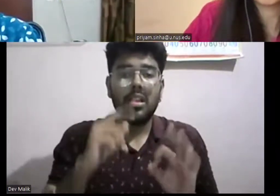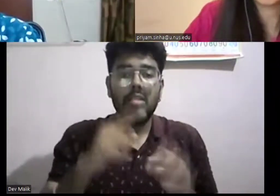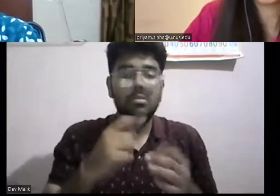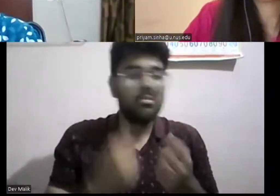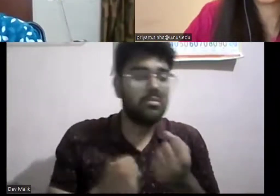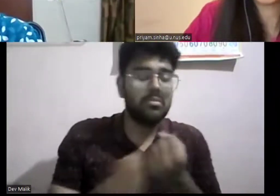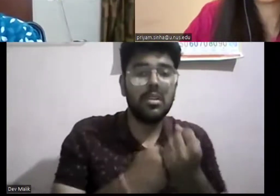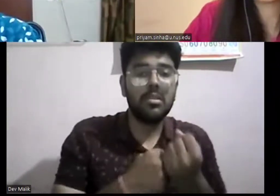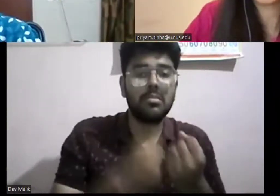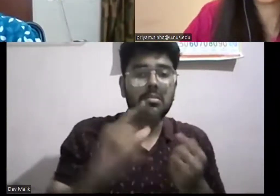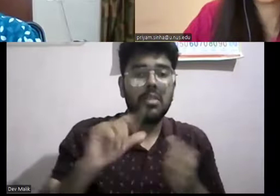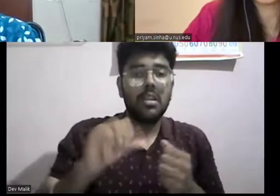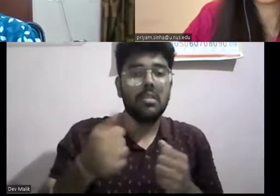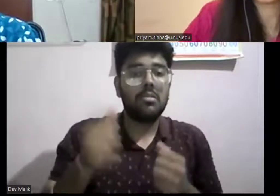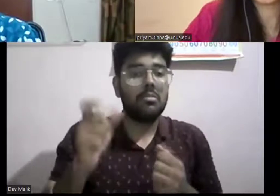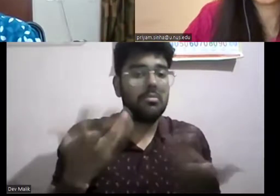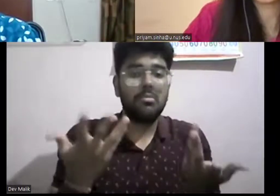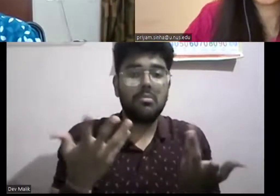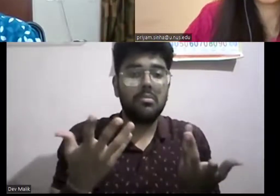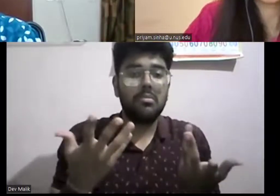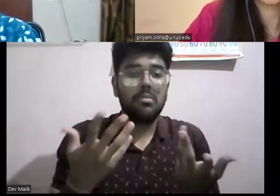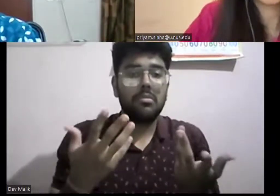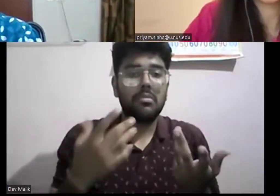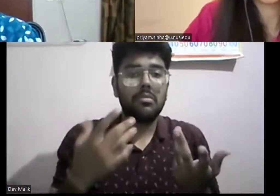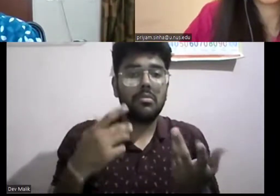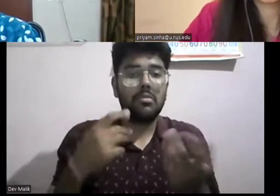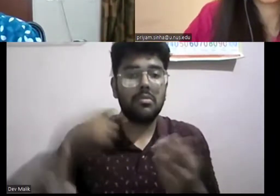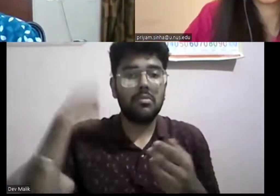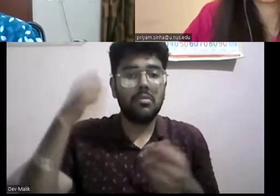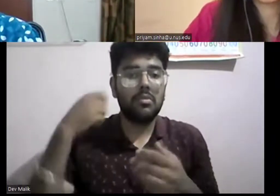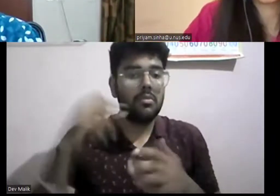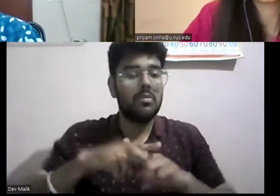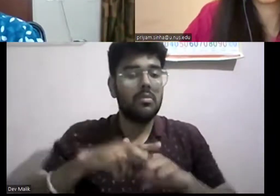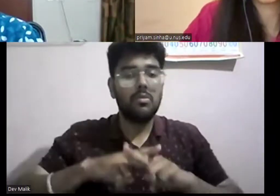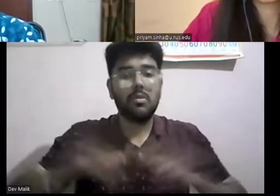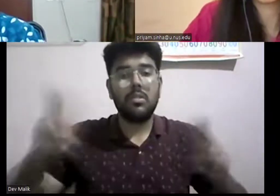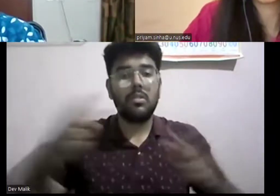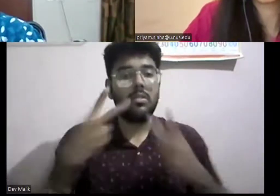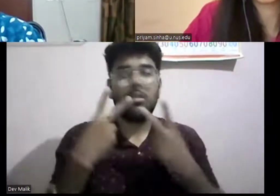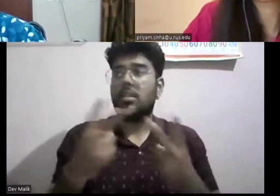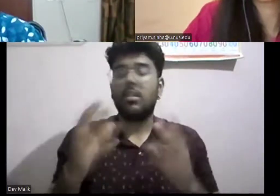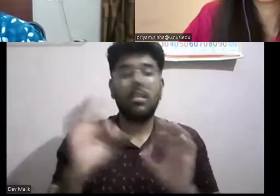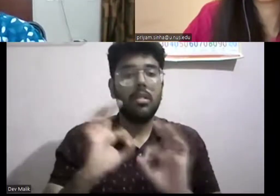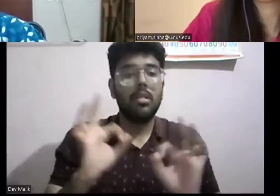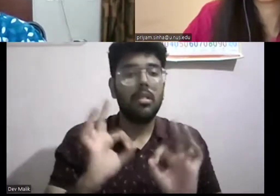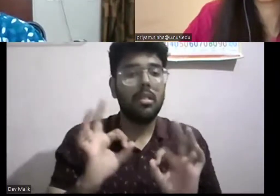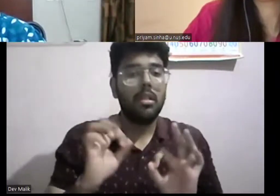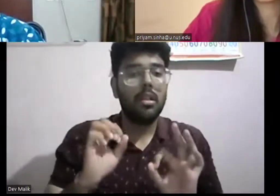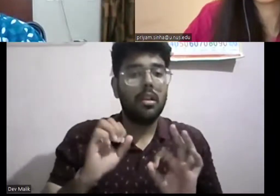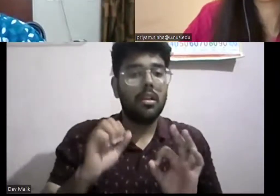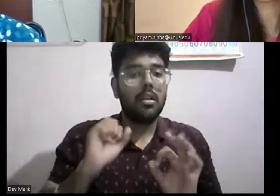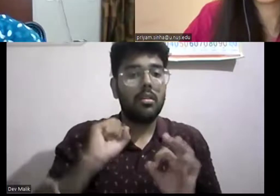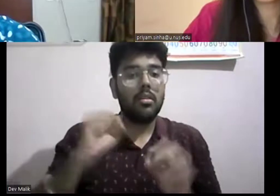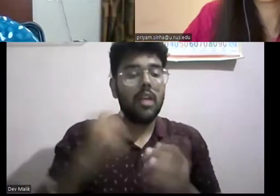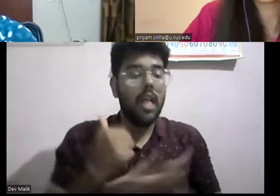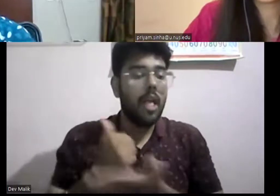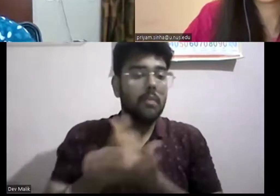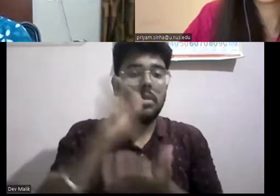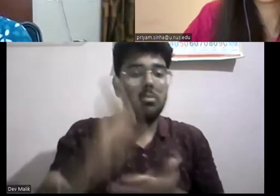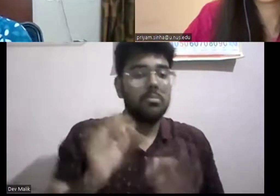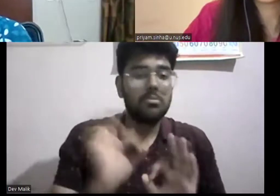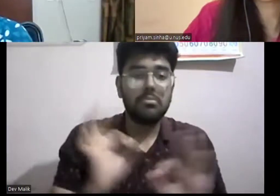assistance that she had taken from somebody in the film. Throughout the film, you would not see her taking any assistance. So what is